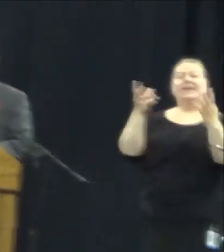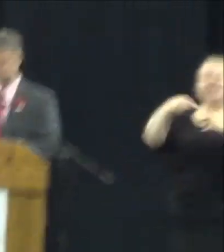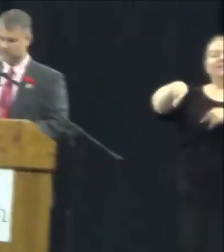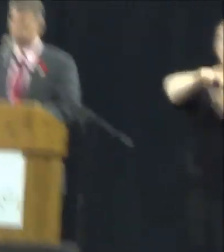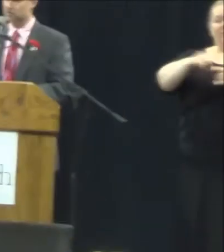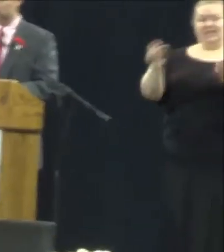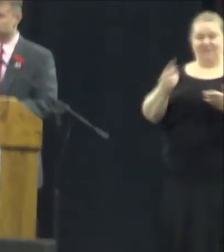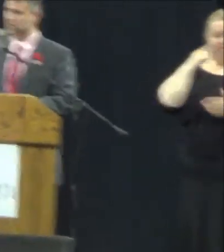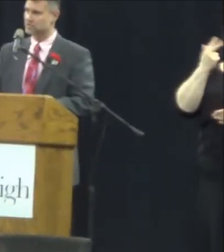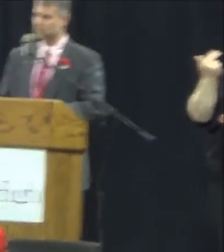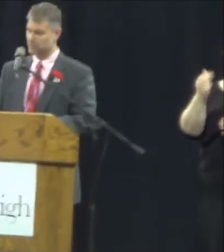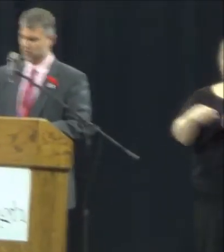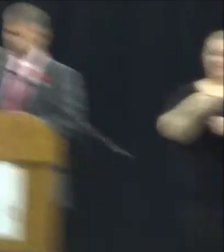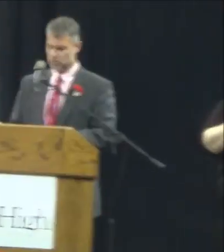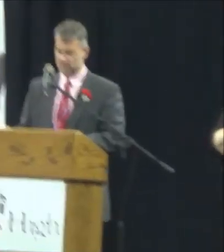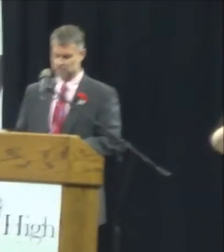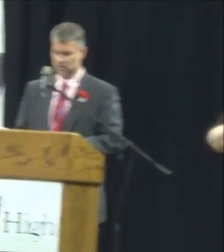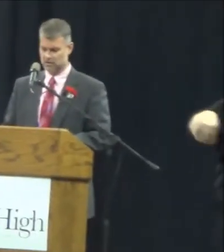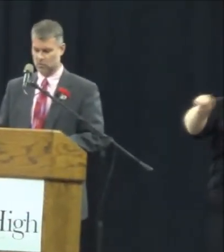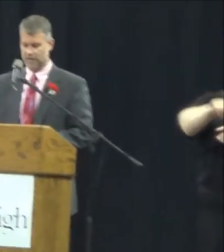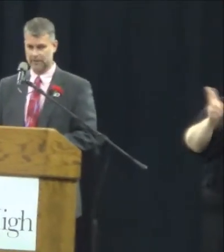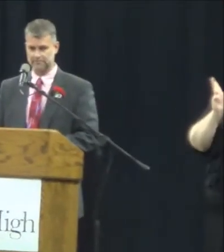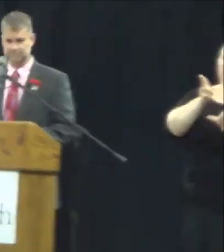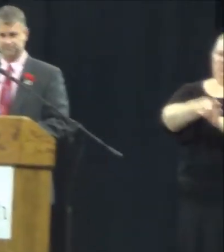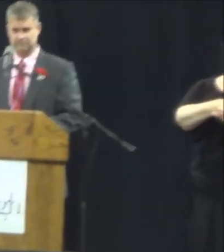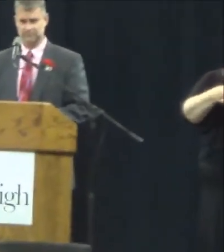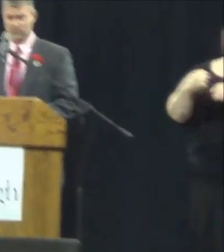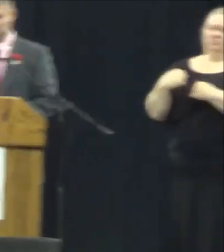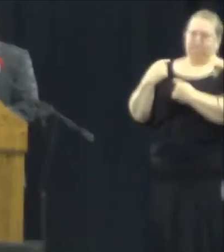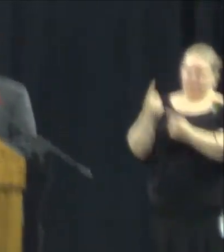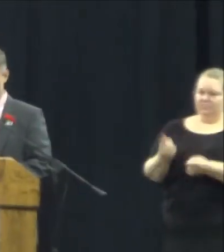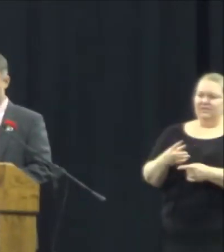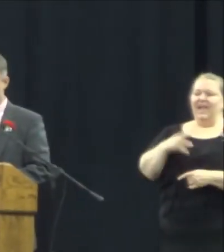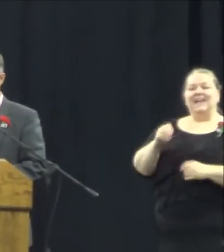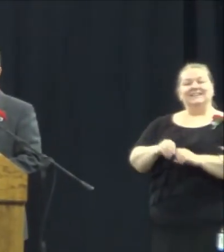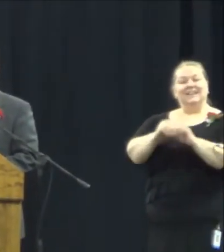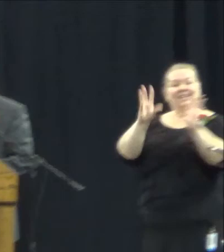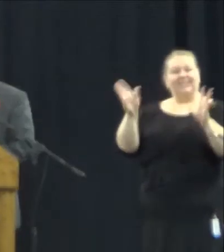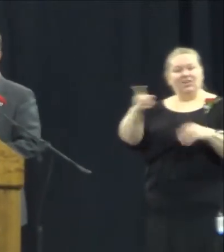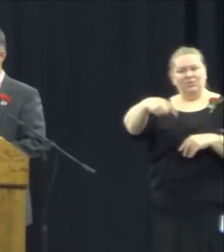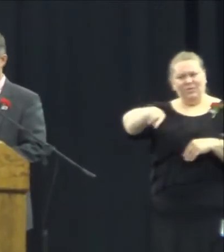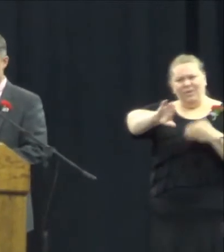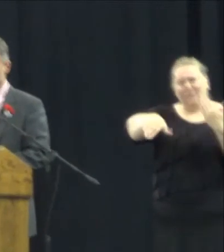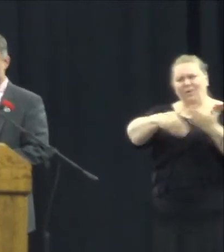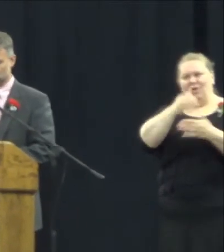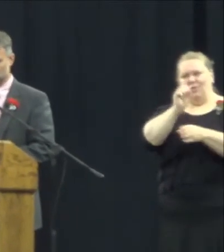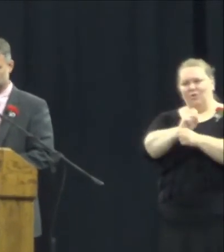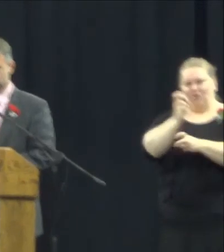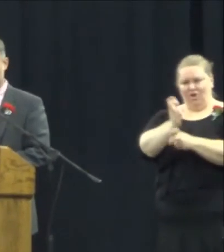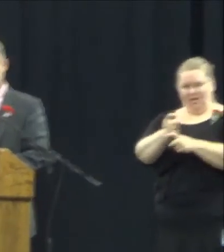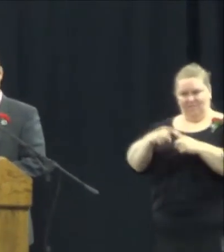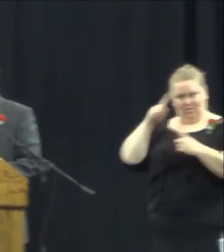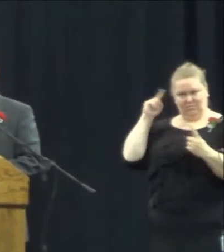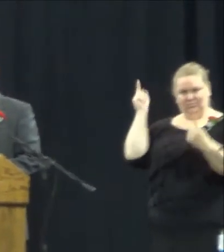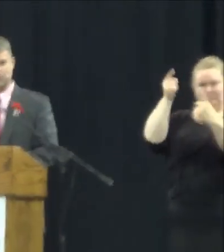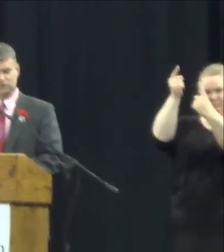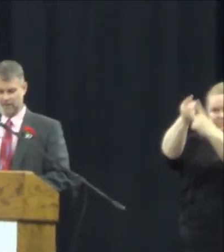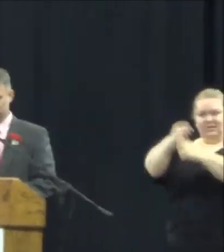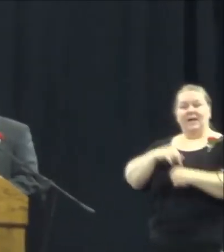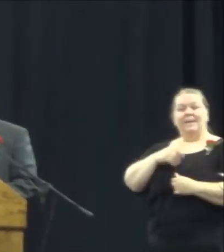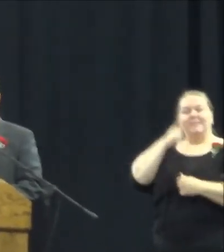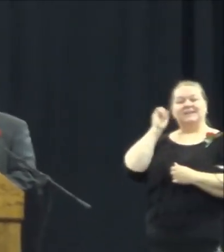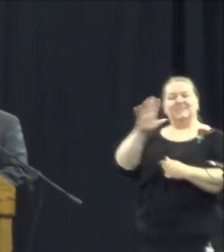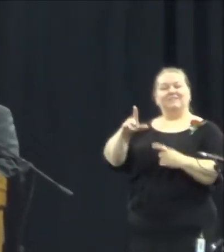with us for 13 years. Some of you joined us along the way. It is clear that you have all worked hard to reach this goal. Based